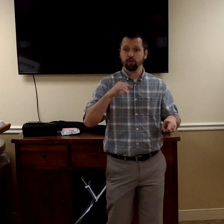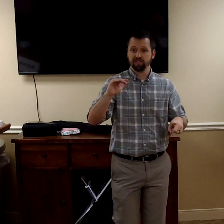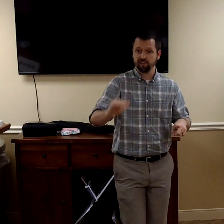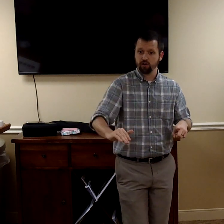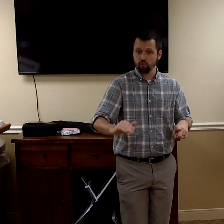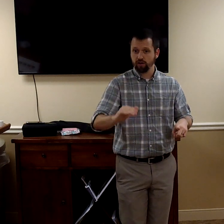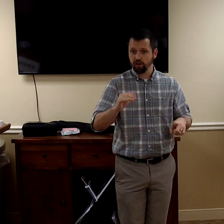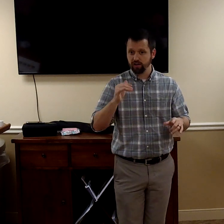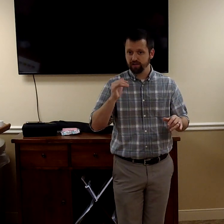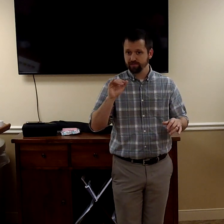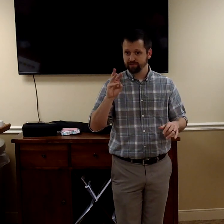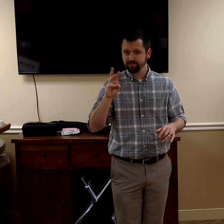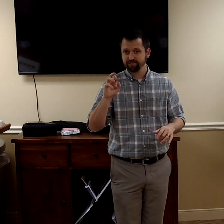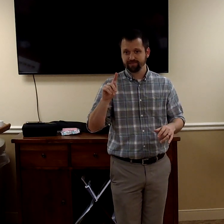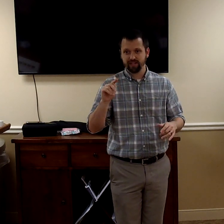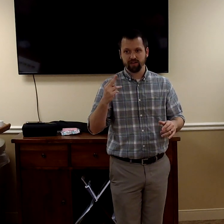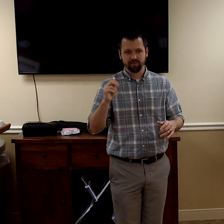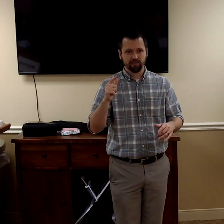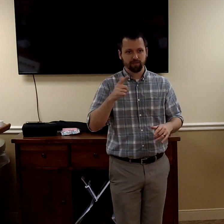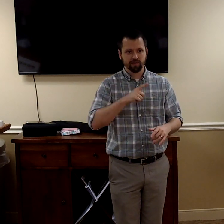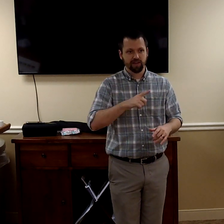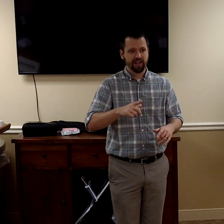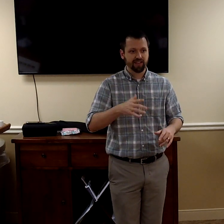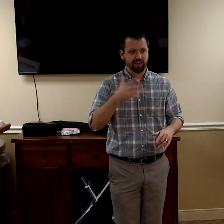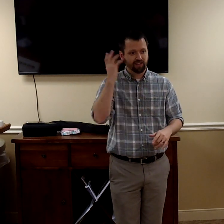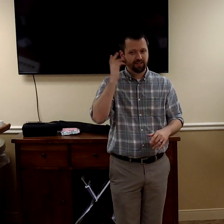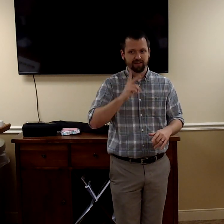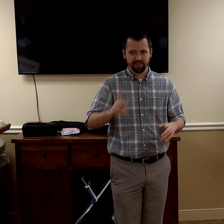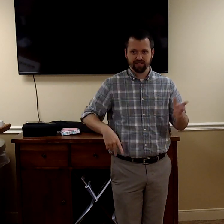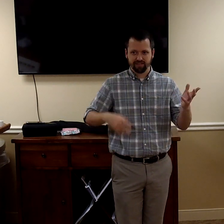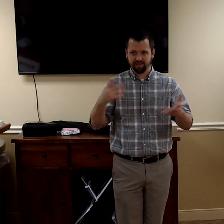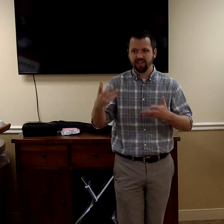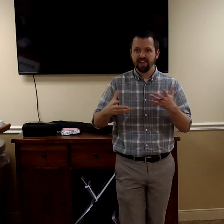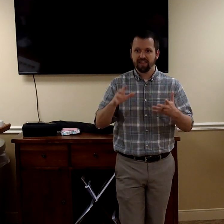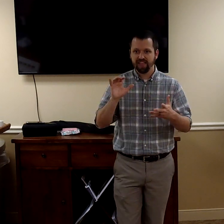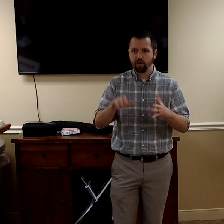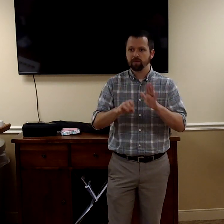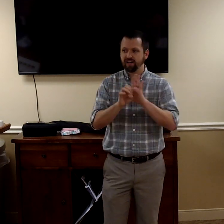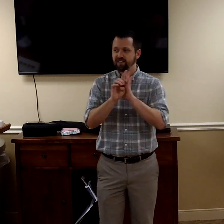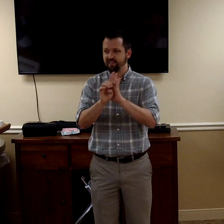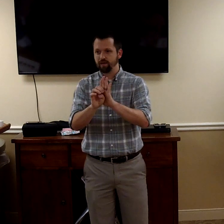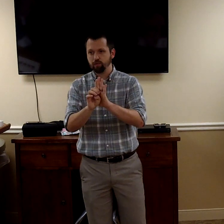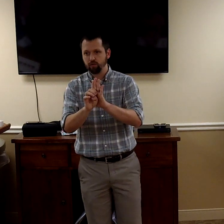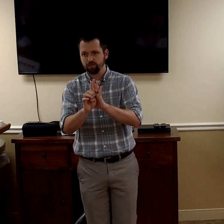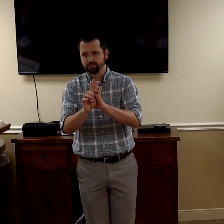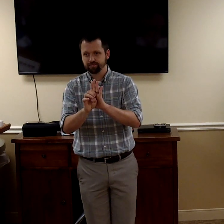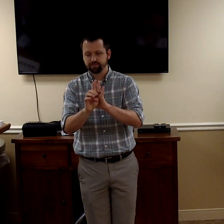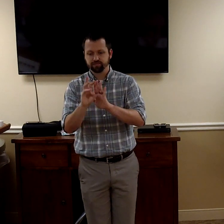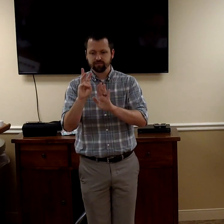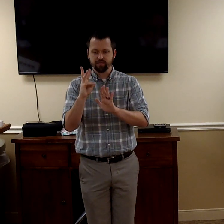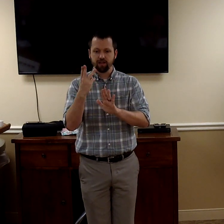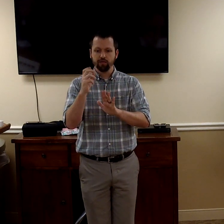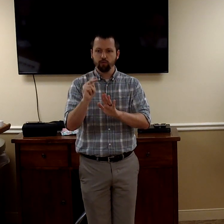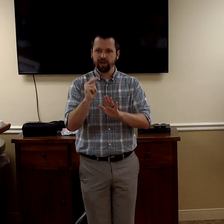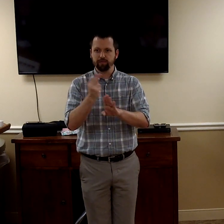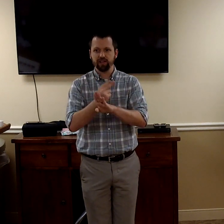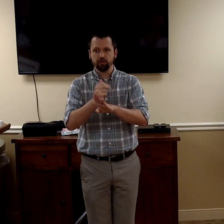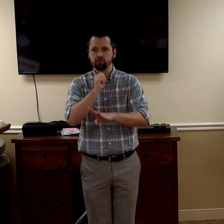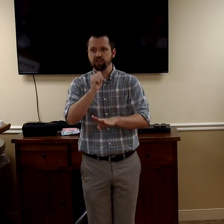a young warthog, you know, Lion King, that would be an example of when being used not